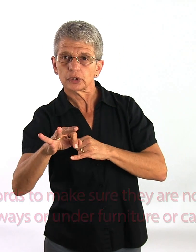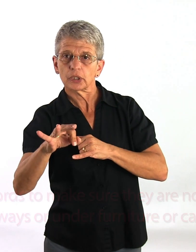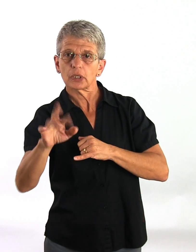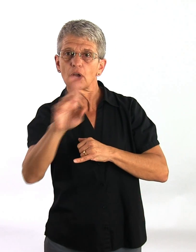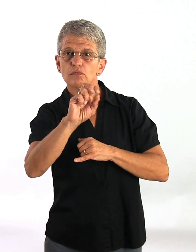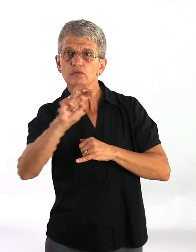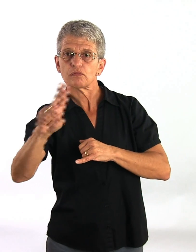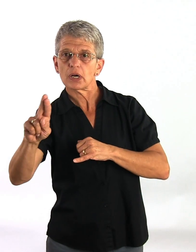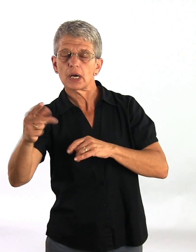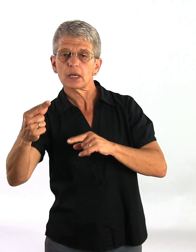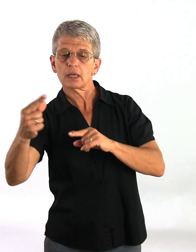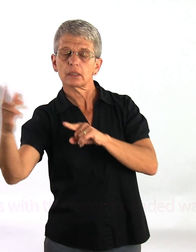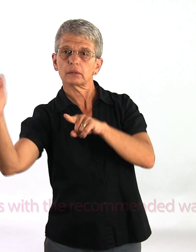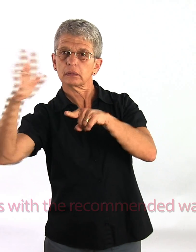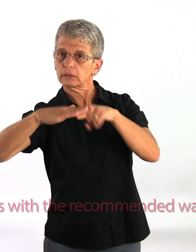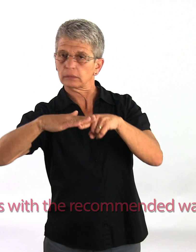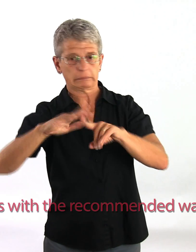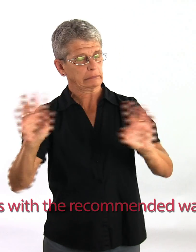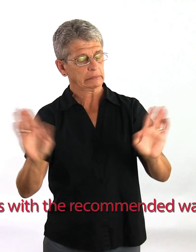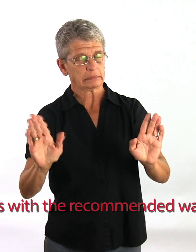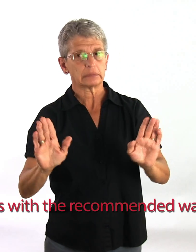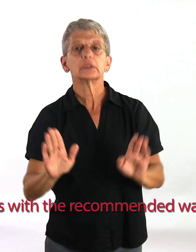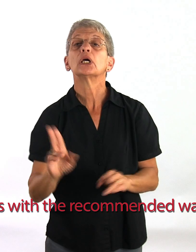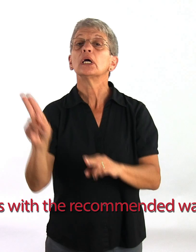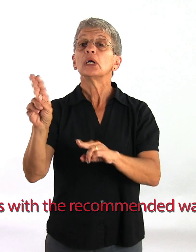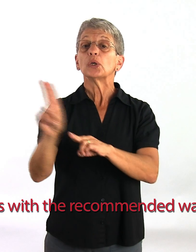Use light bulbs with the recommended wattage.